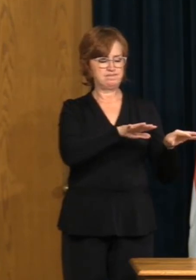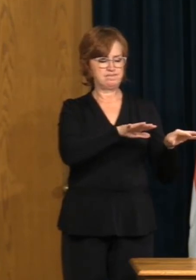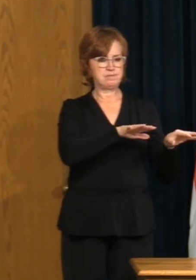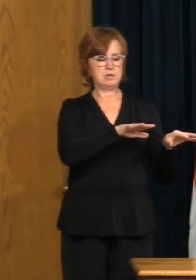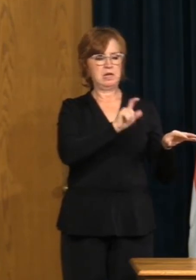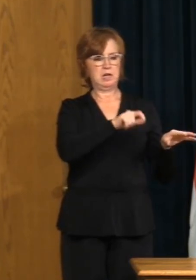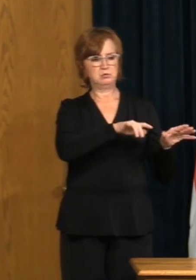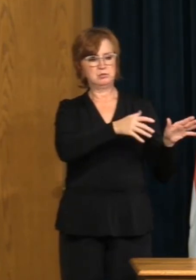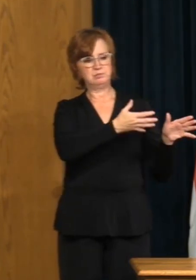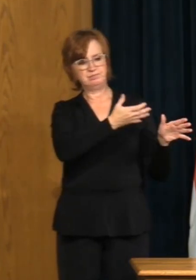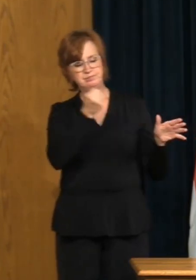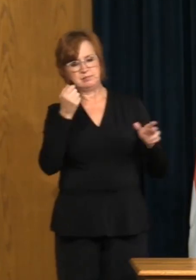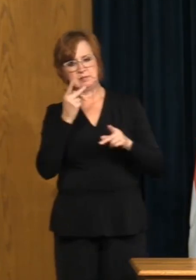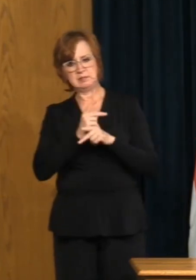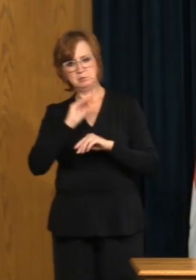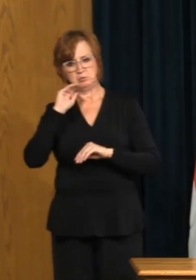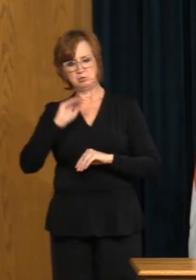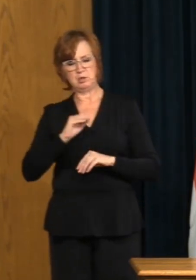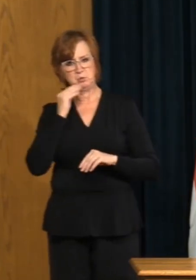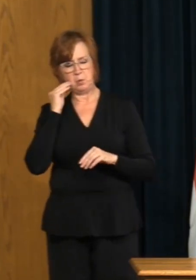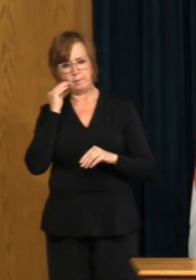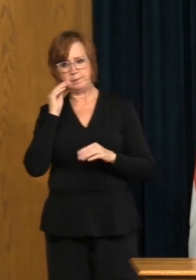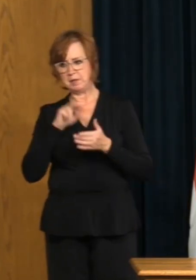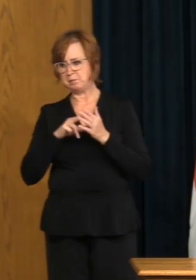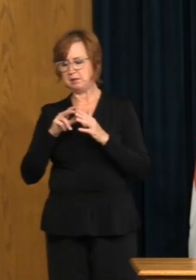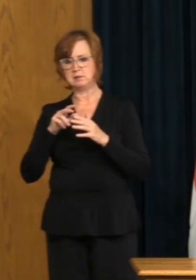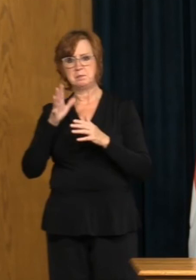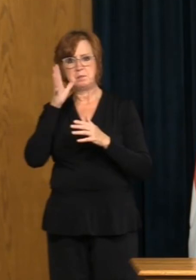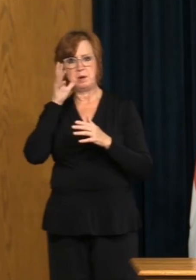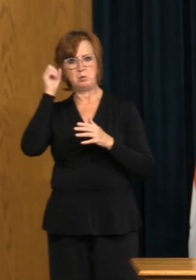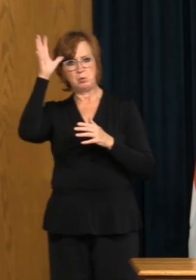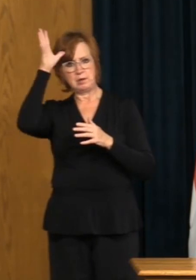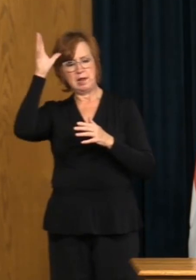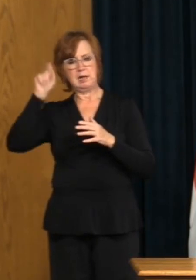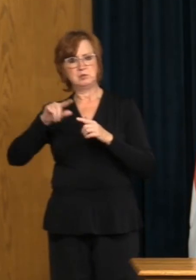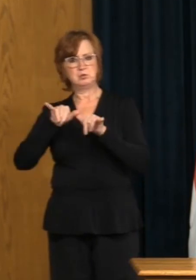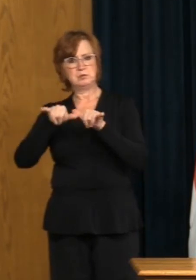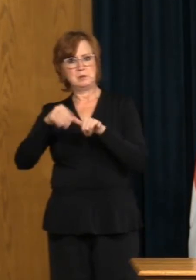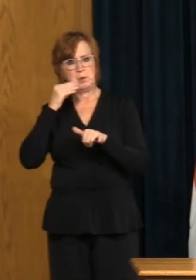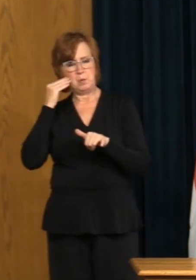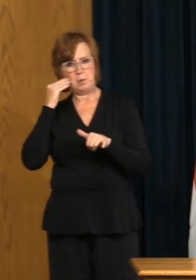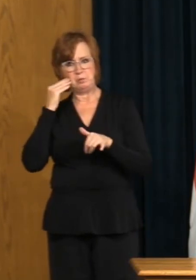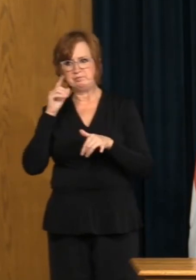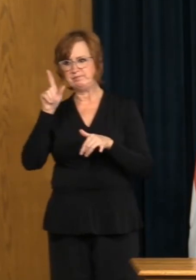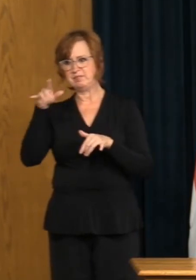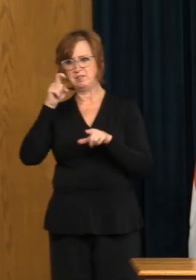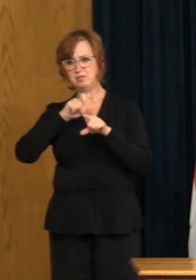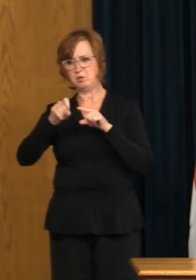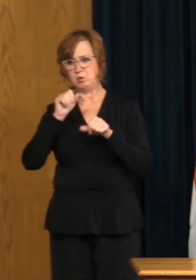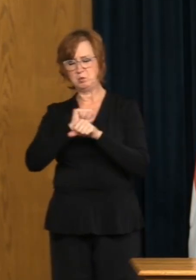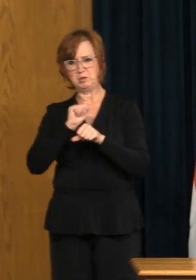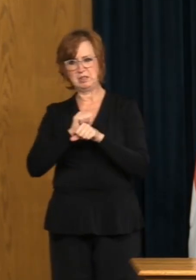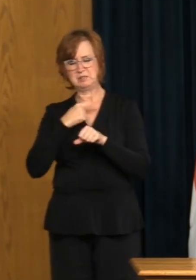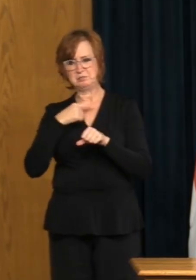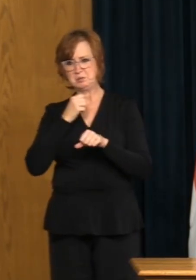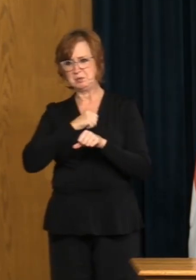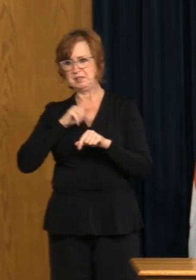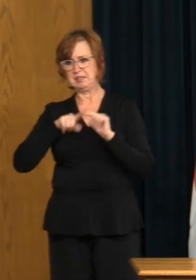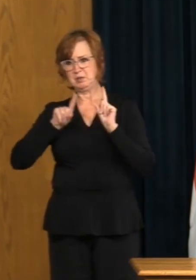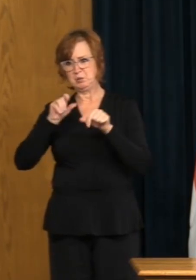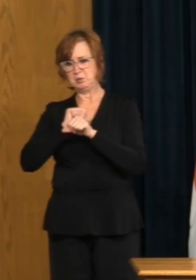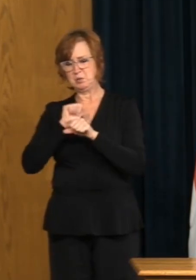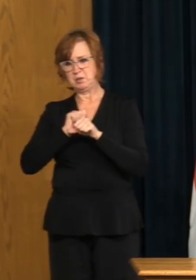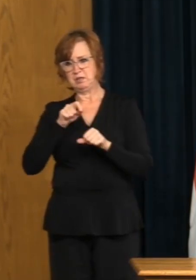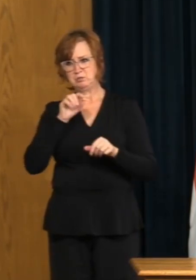employers at this time now that school is back in session? Yeah, I think that's a really important point. So I understand schools have already said